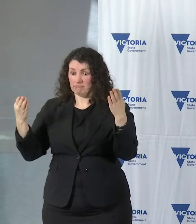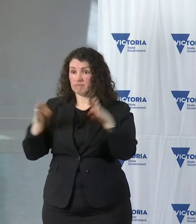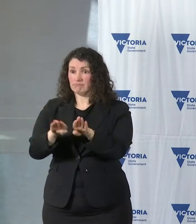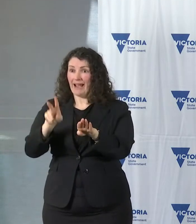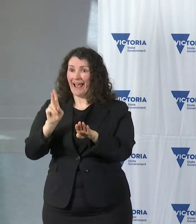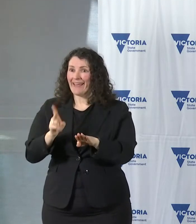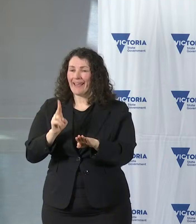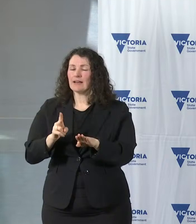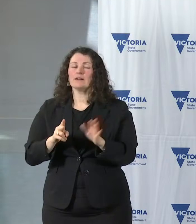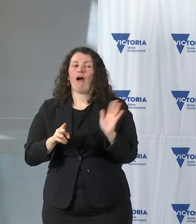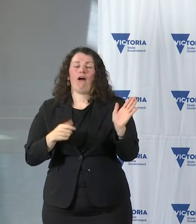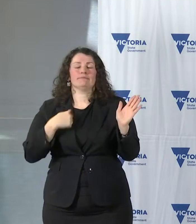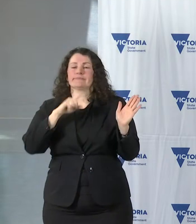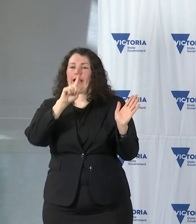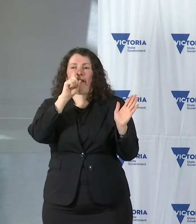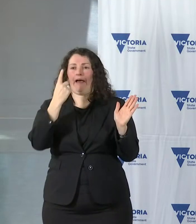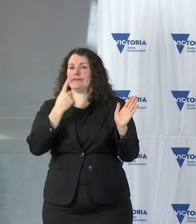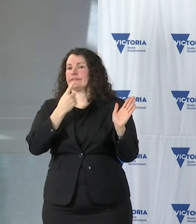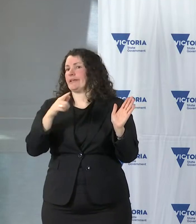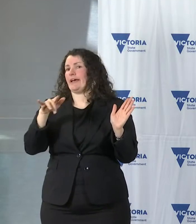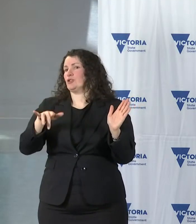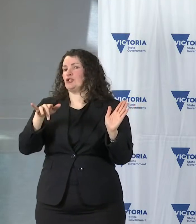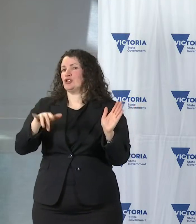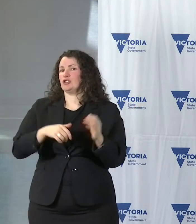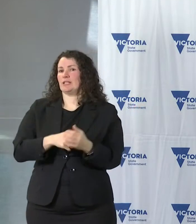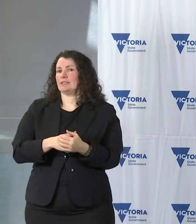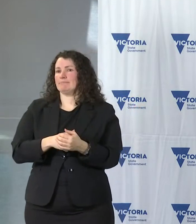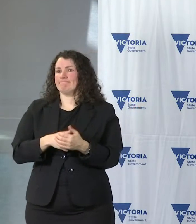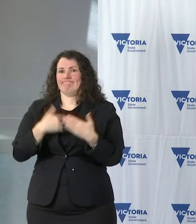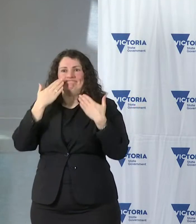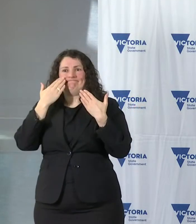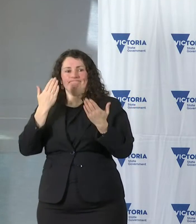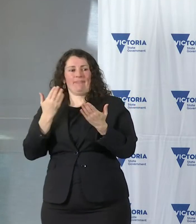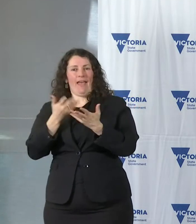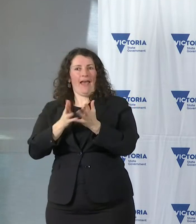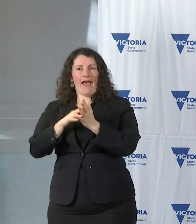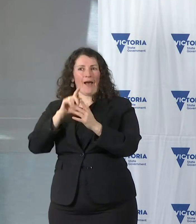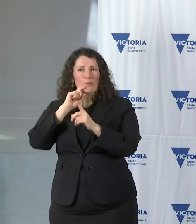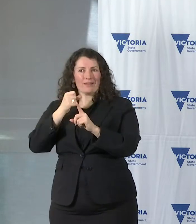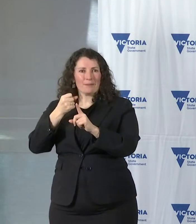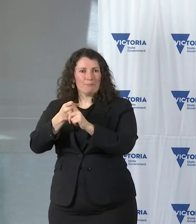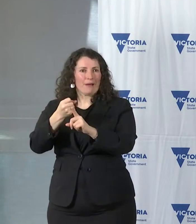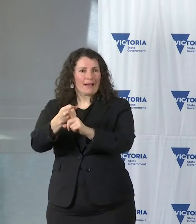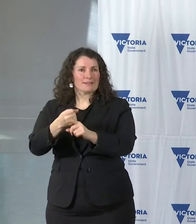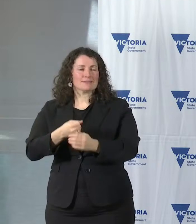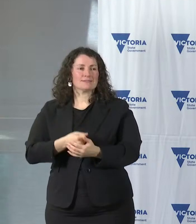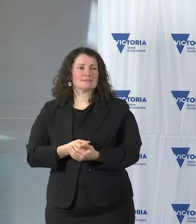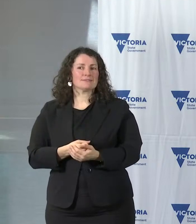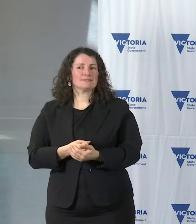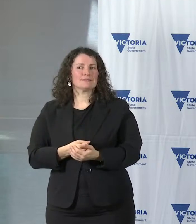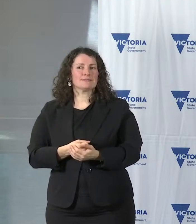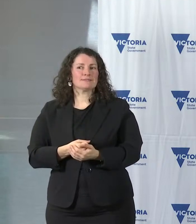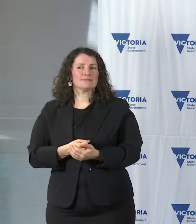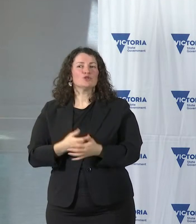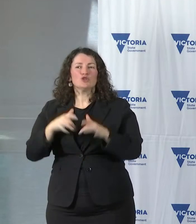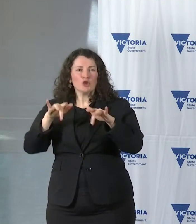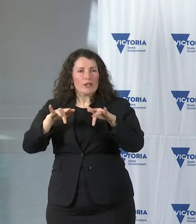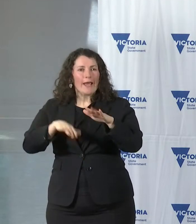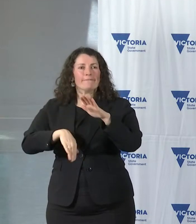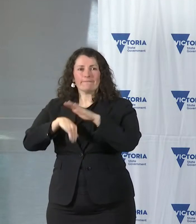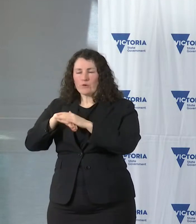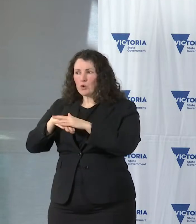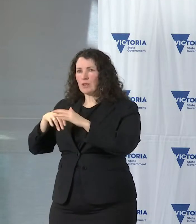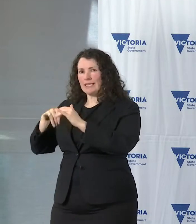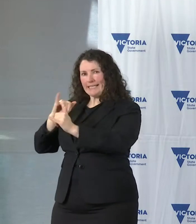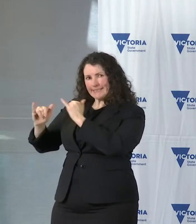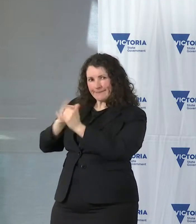what the implications of this particular case might be. Once we've got the evidence, once we've got all the material